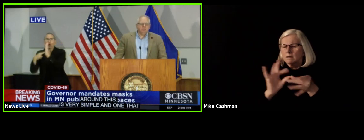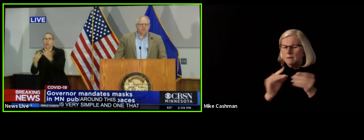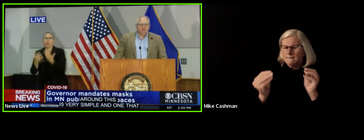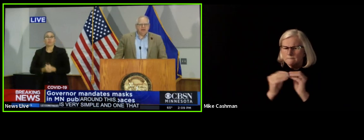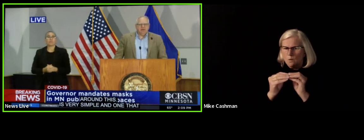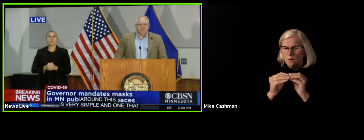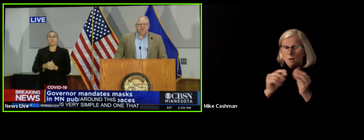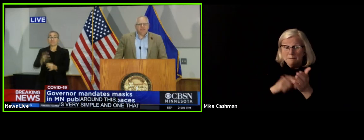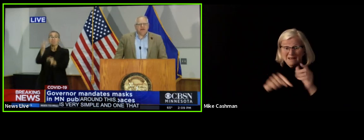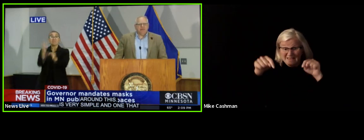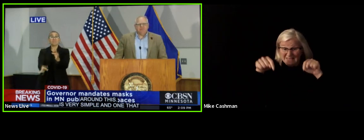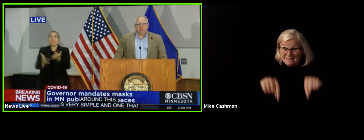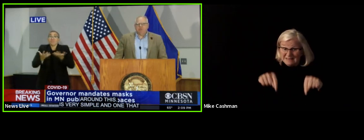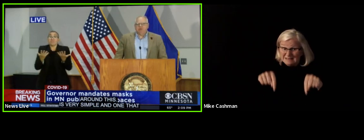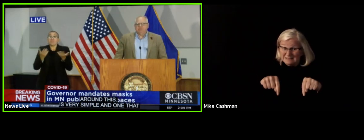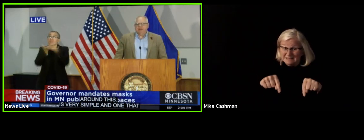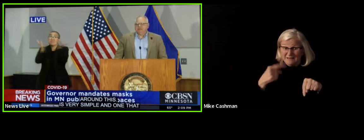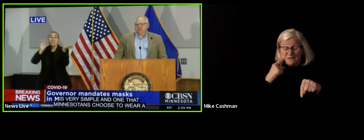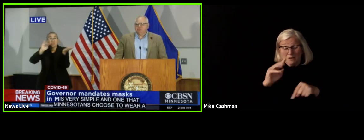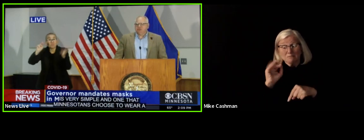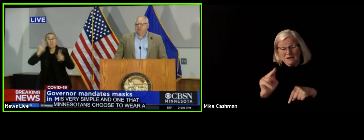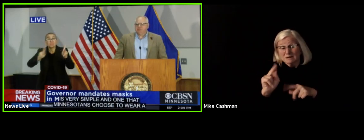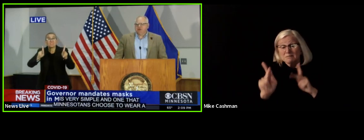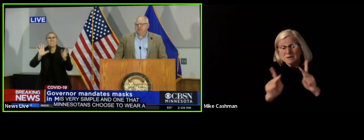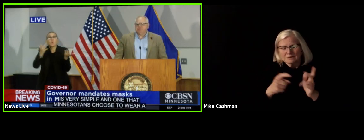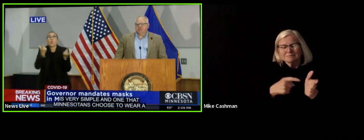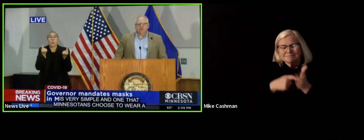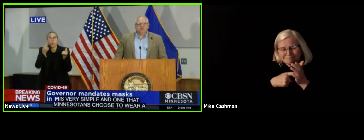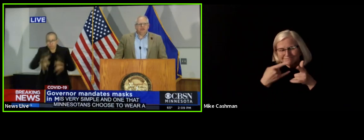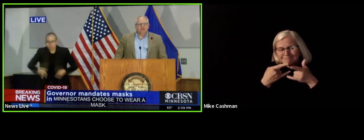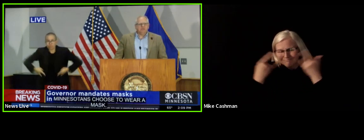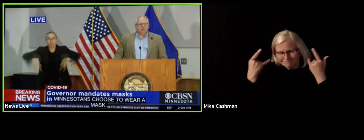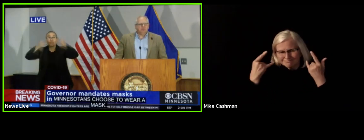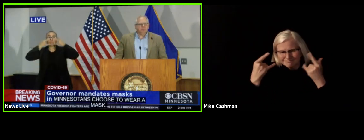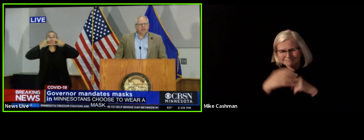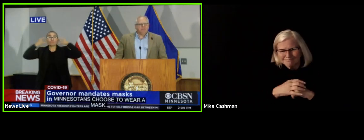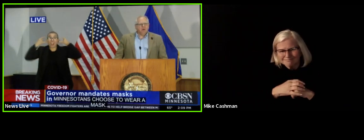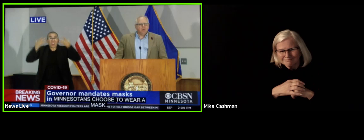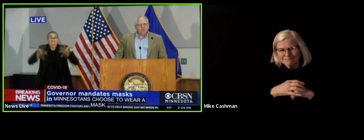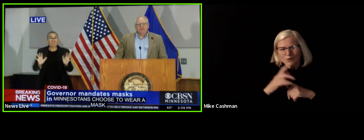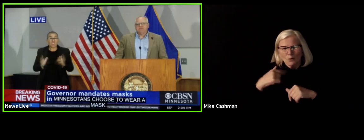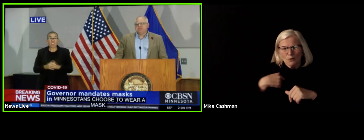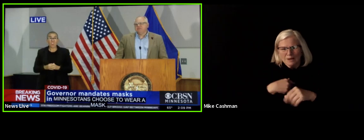clear, we've got an effort to get out about 4 million masks to the Chamber of Commerce across the state, disposable